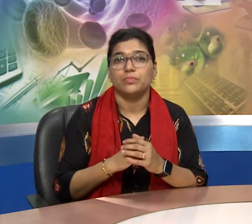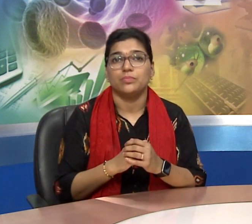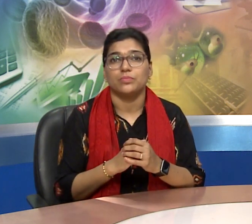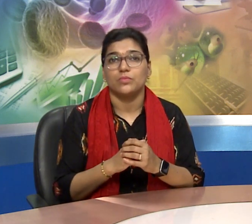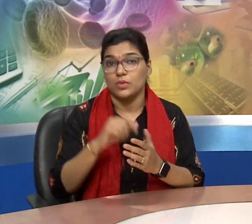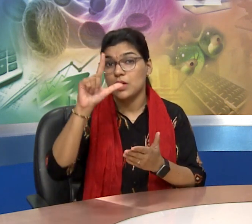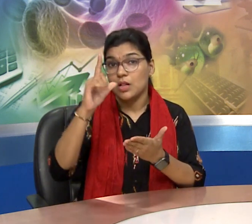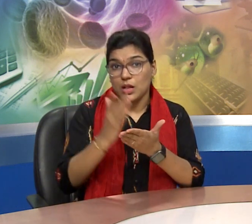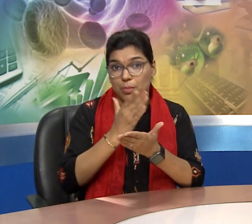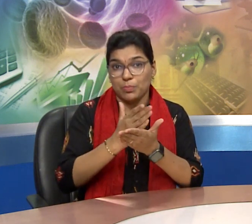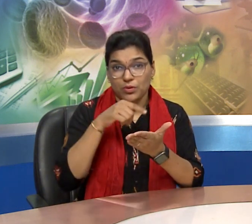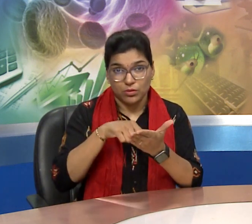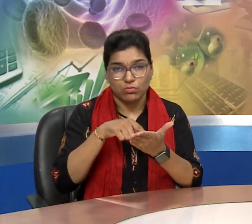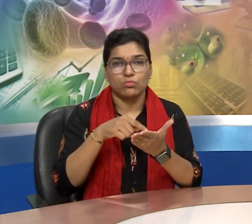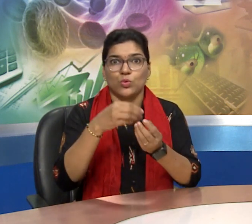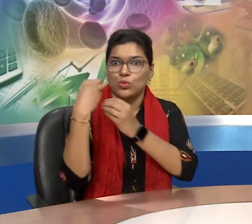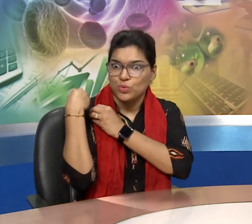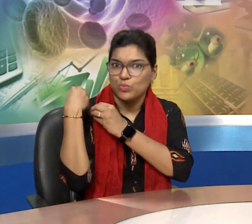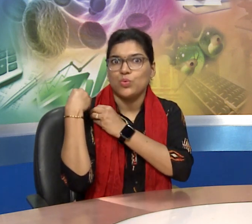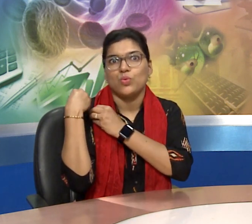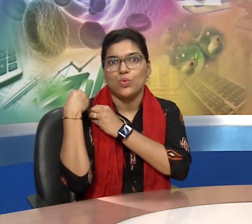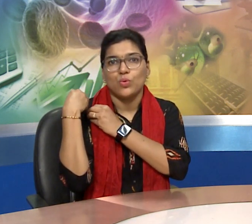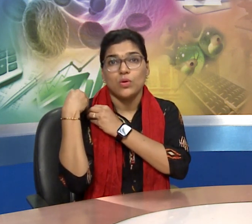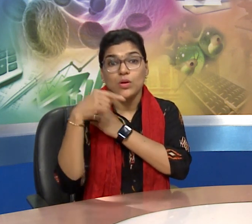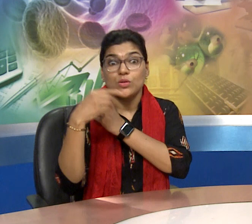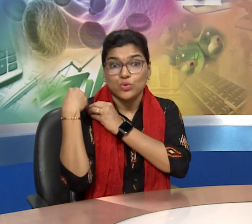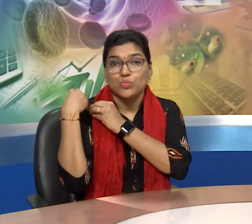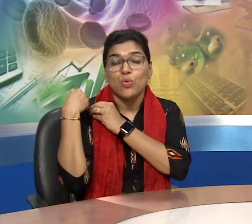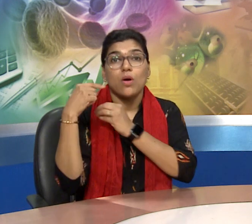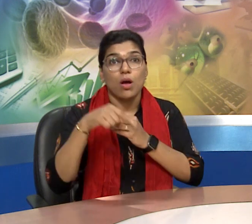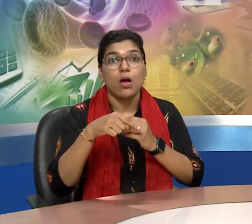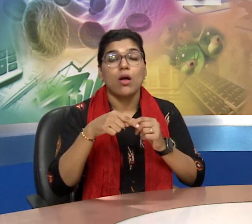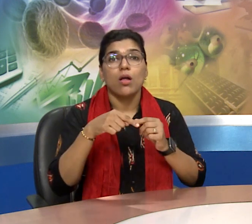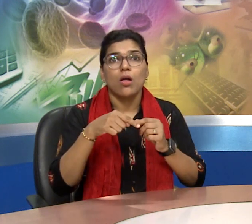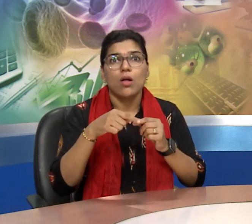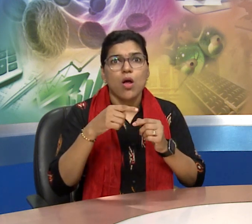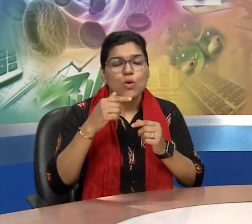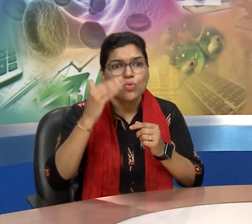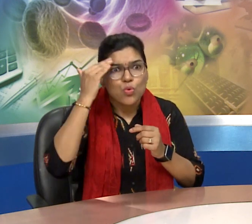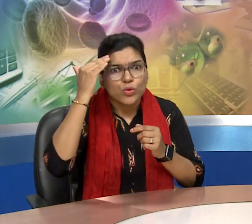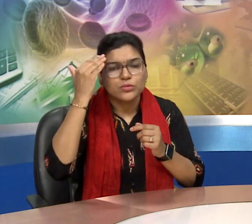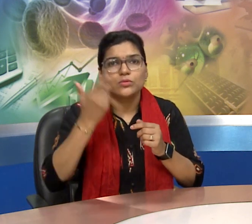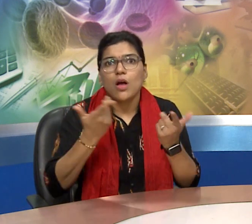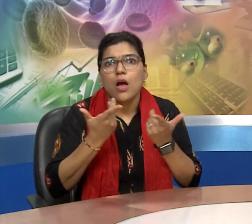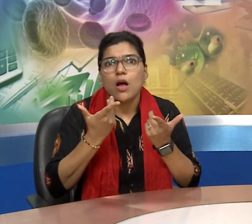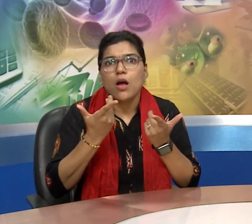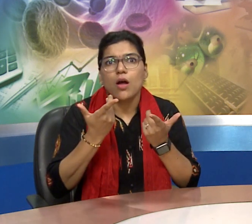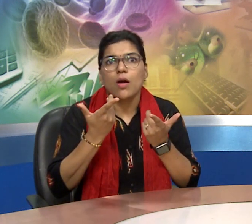And the third objective of this video is we will be able to explain the role of